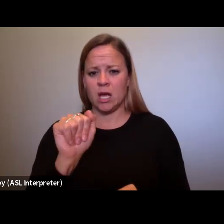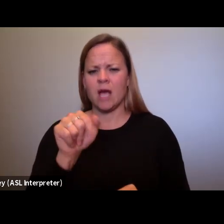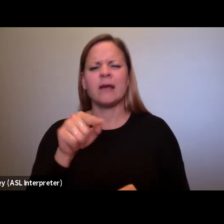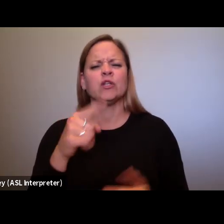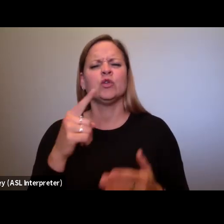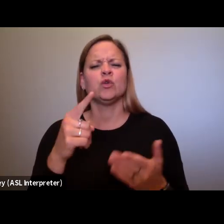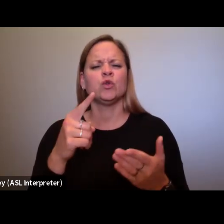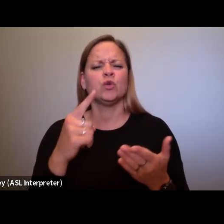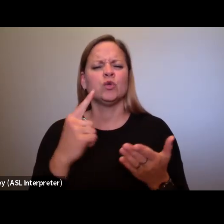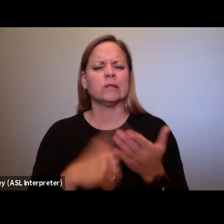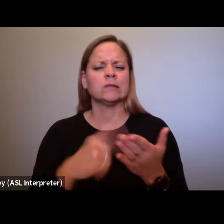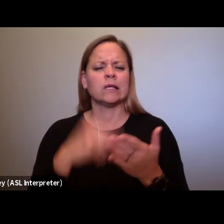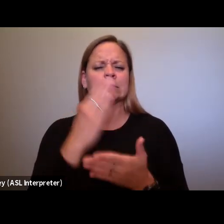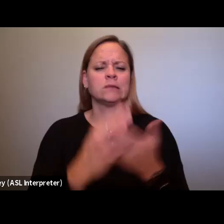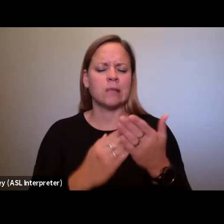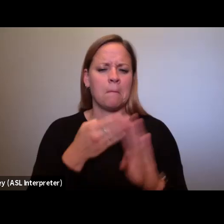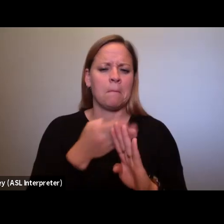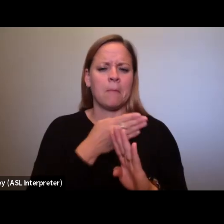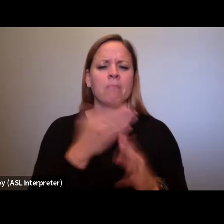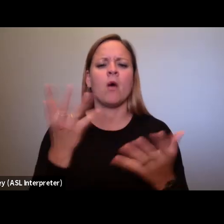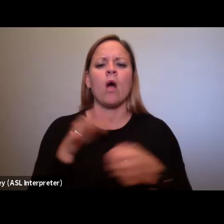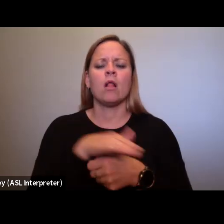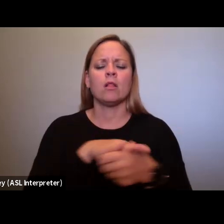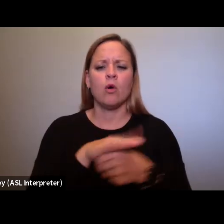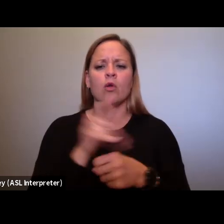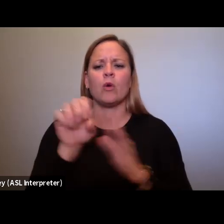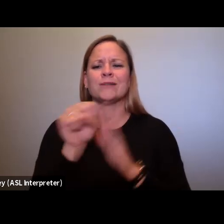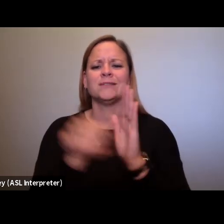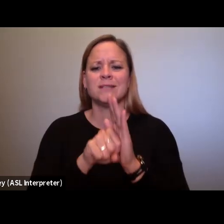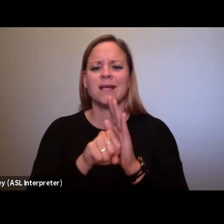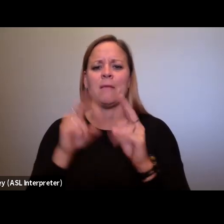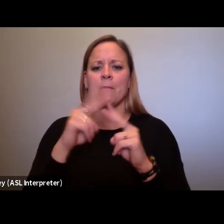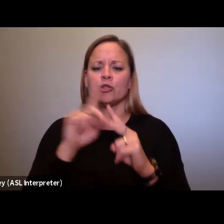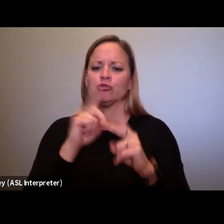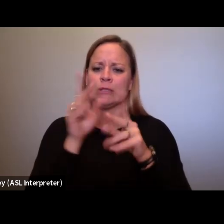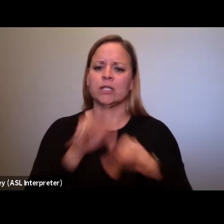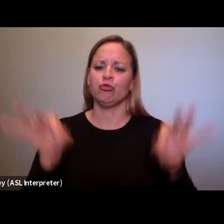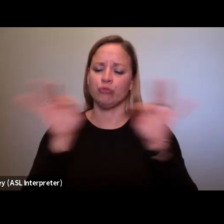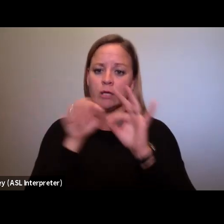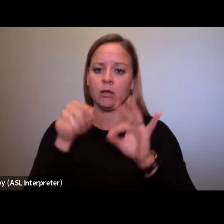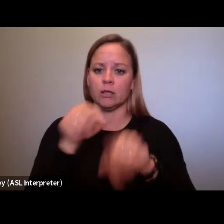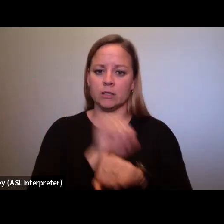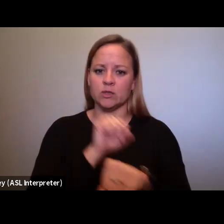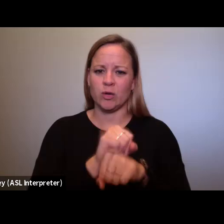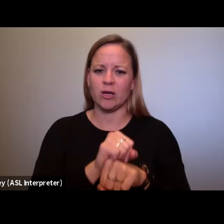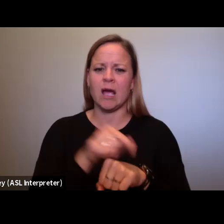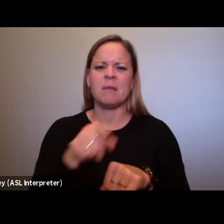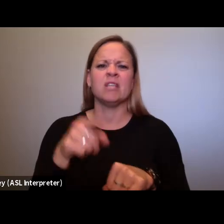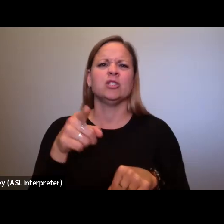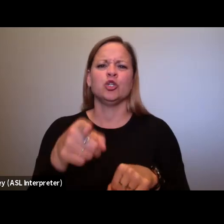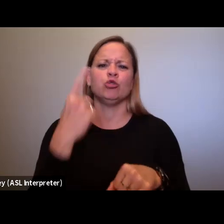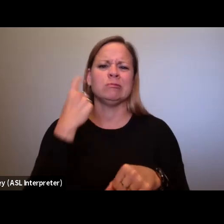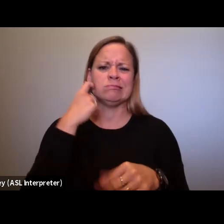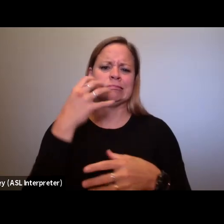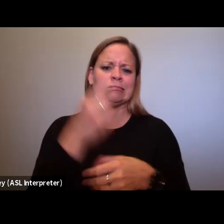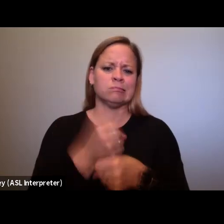your intro, but what local or state partners have been critical in doing this work? And since you already gave us that overview, I think I'm kind of interested in this